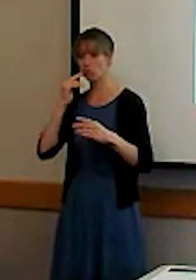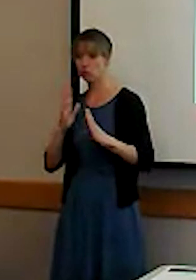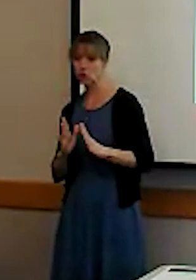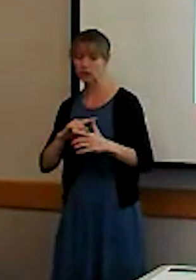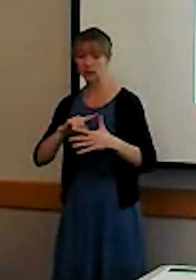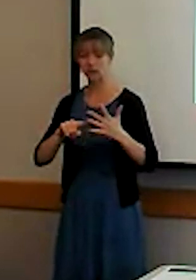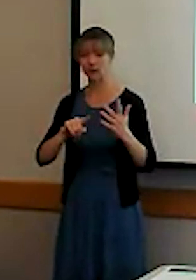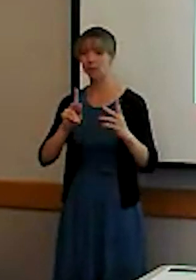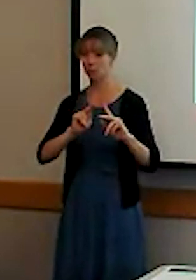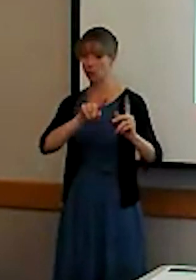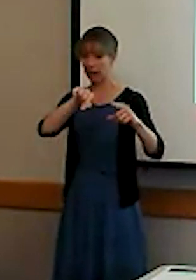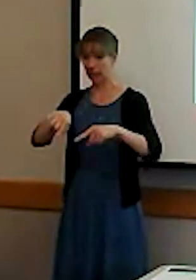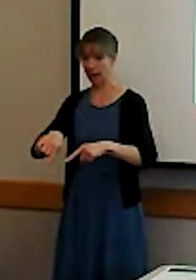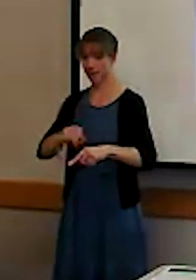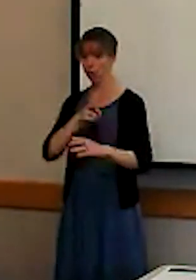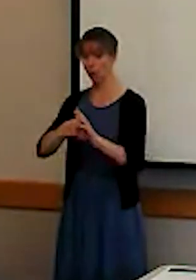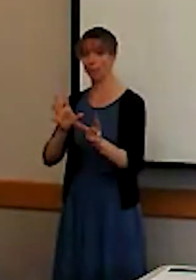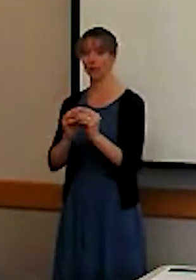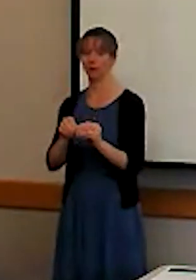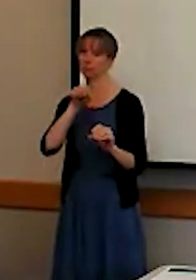can come, that's also awesome.